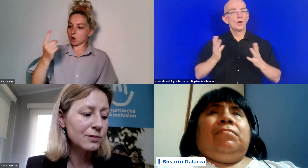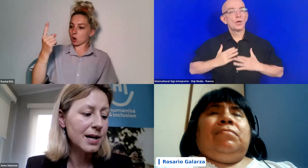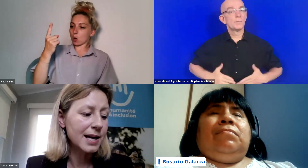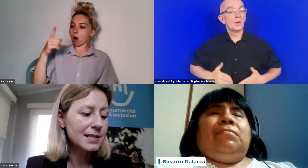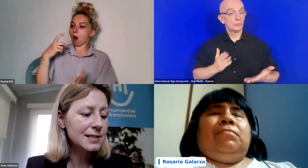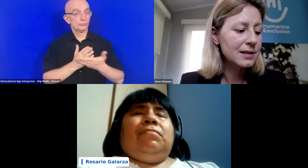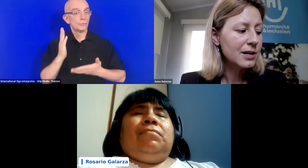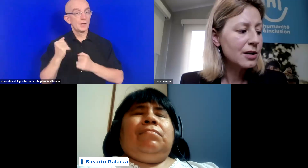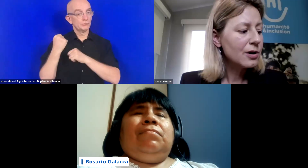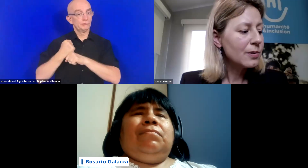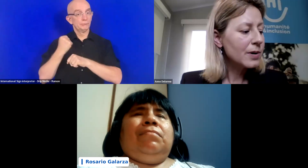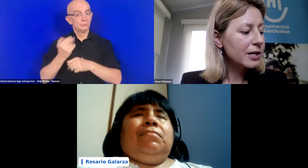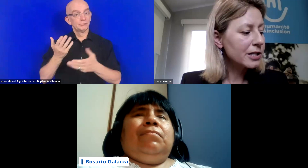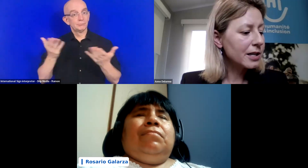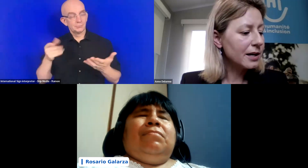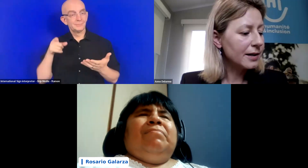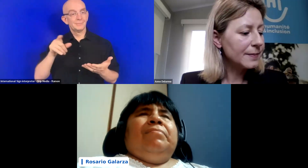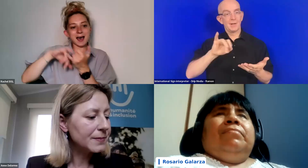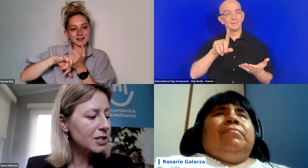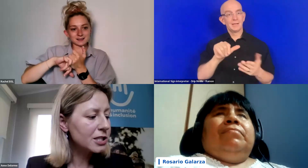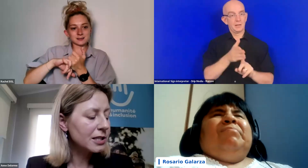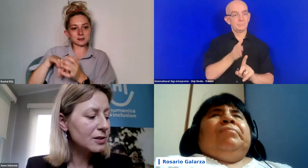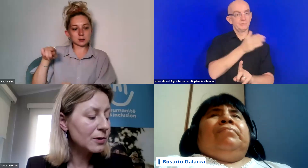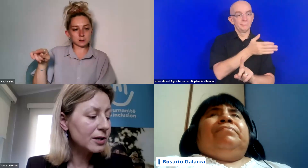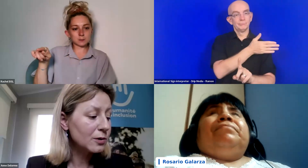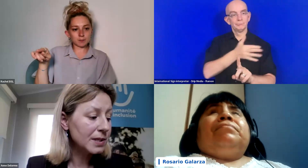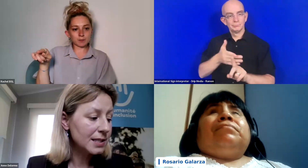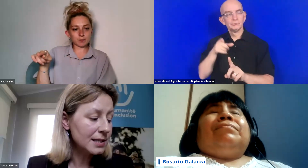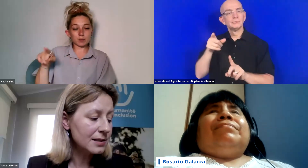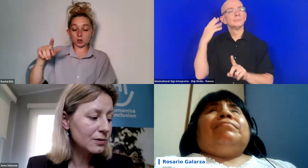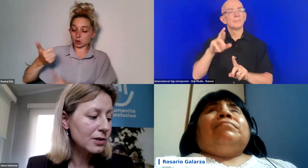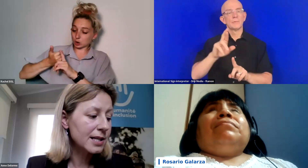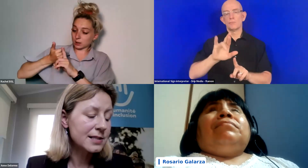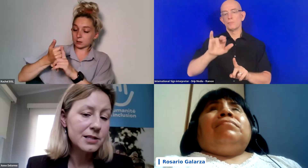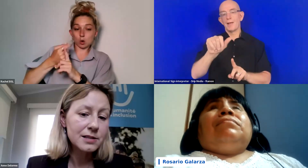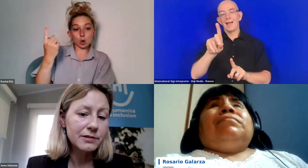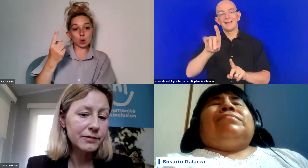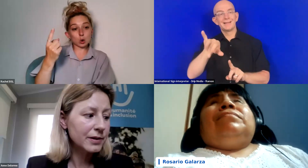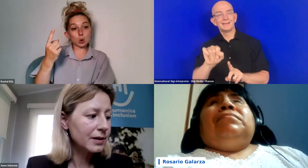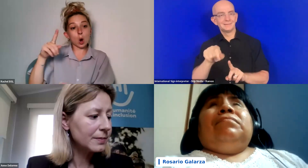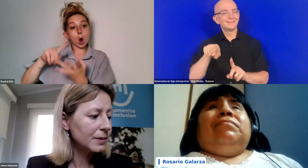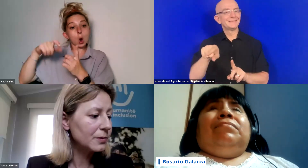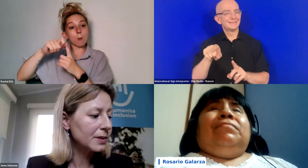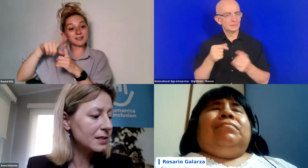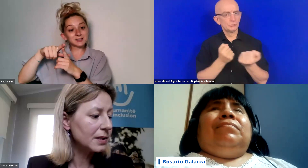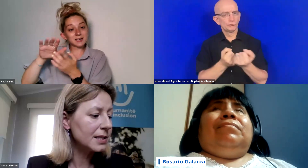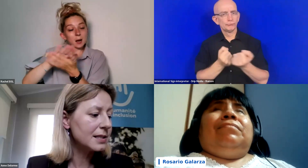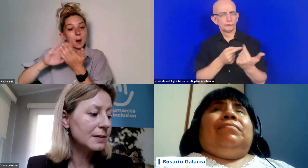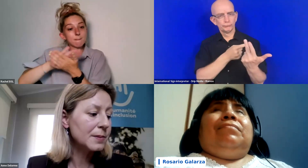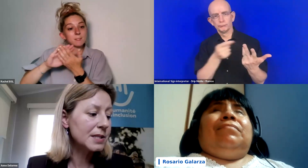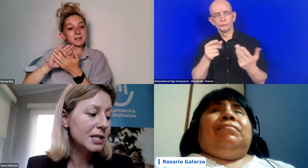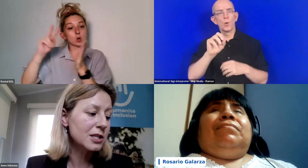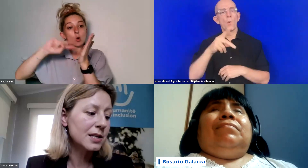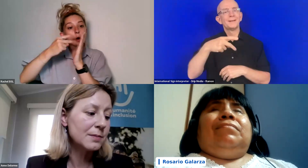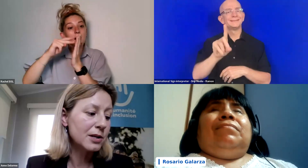RIADIS, so RIADIS, where she supported OPDs, so organizations of people with disabilities, in